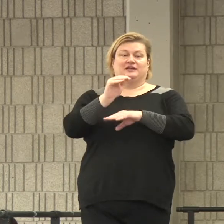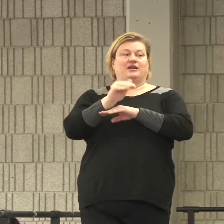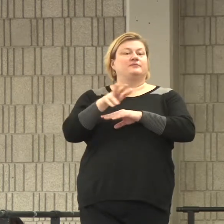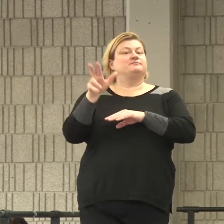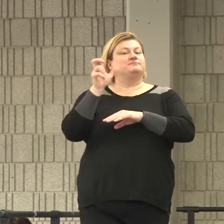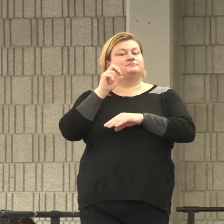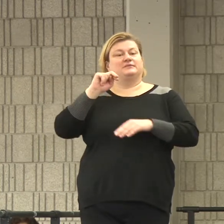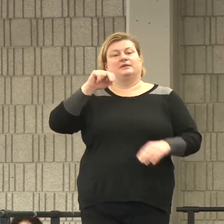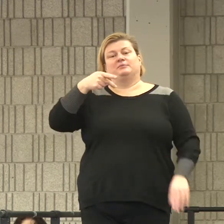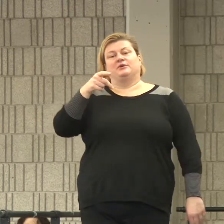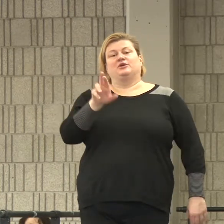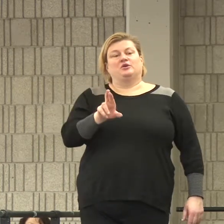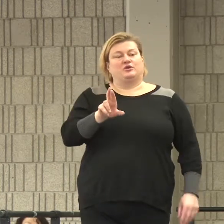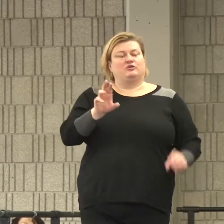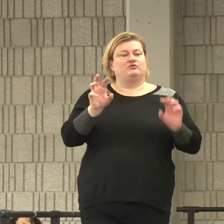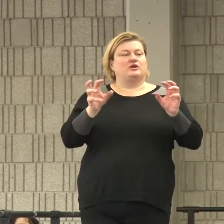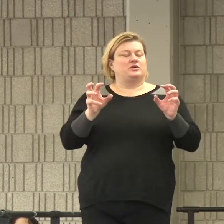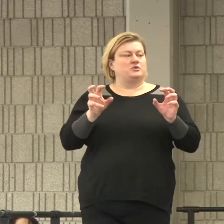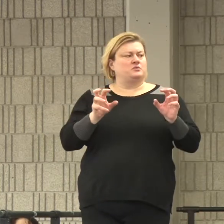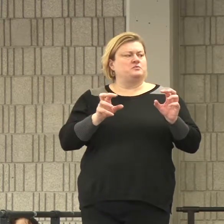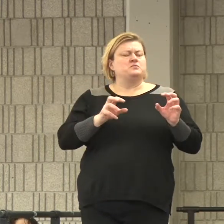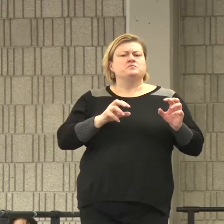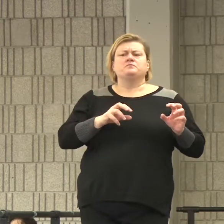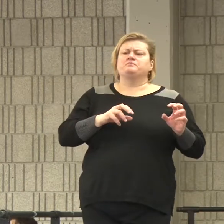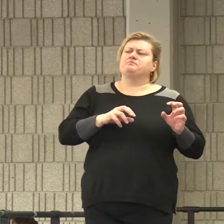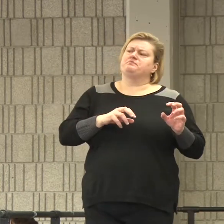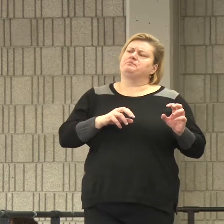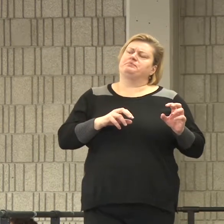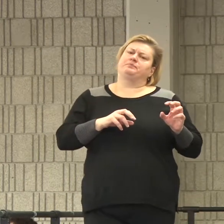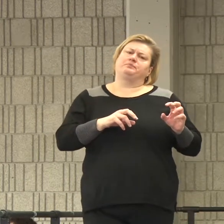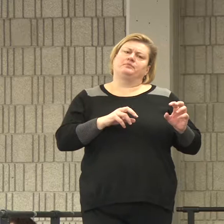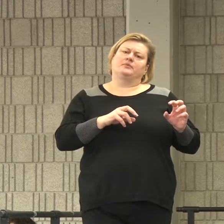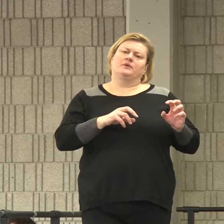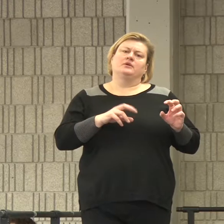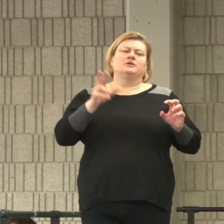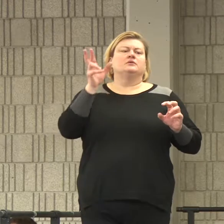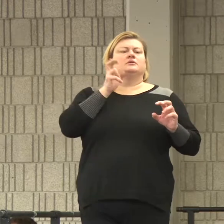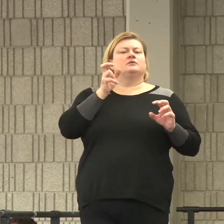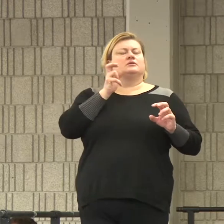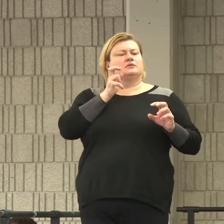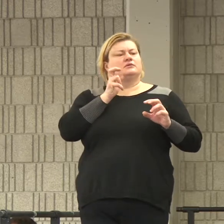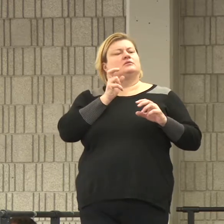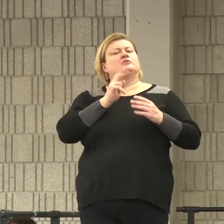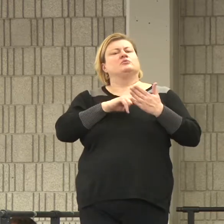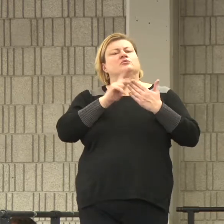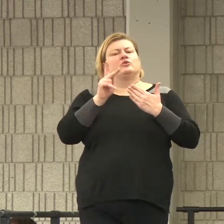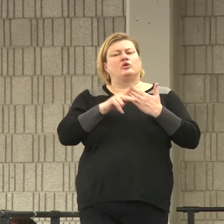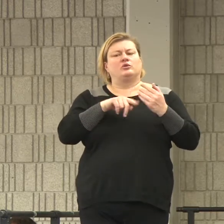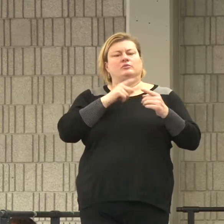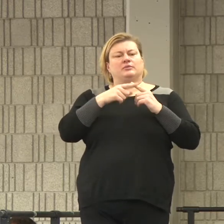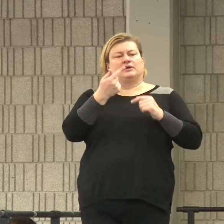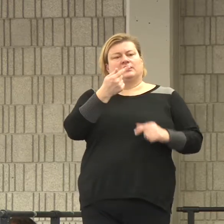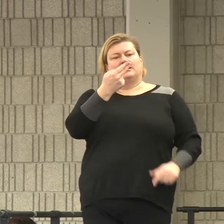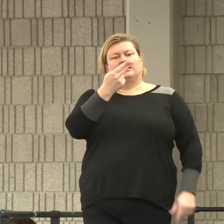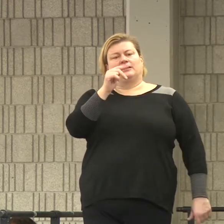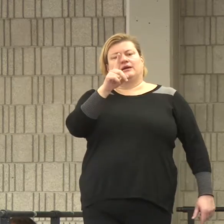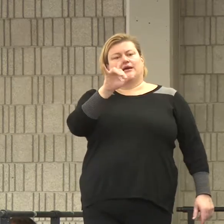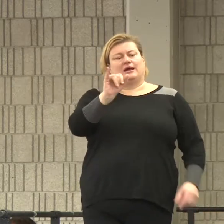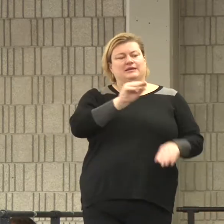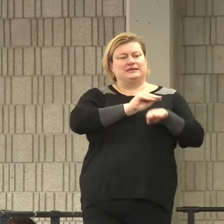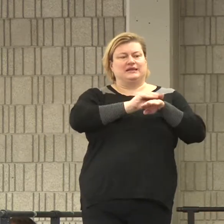Public Radio. And they were doing a program about Mahatma Gandhi's influence on Martin Luther